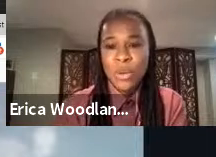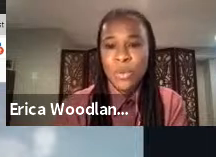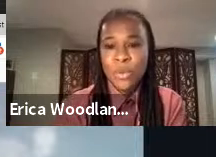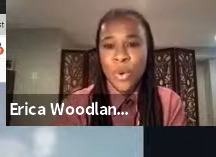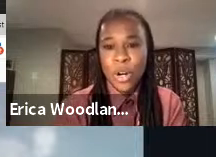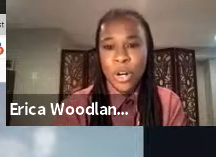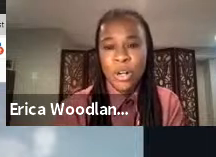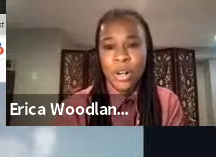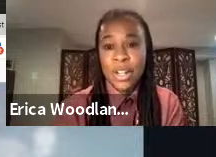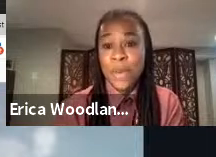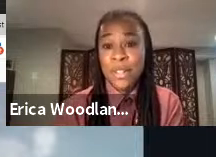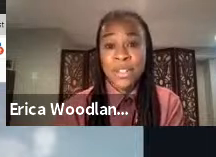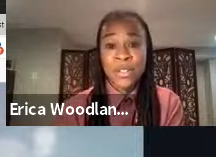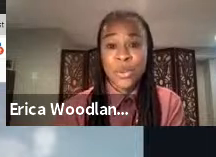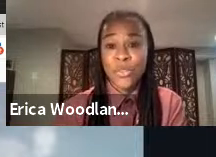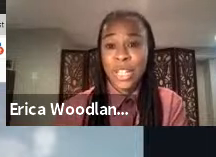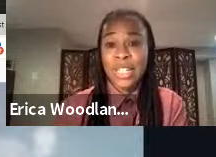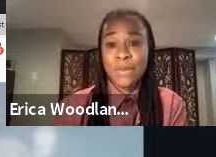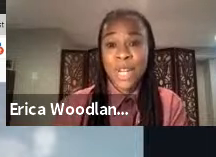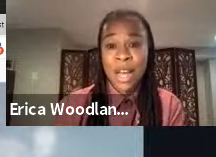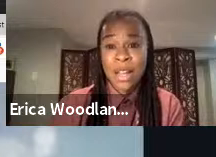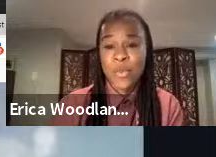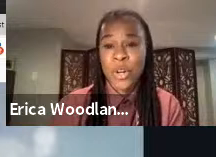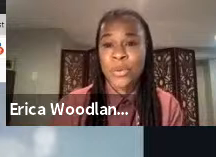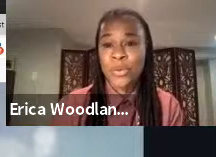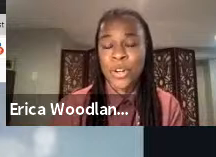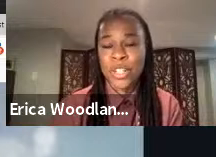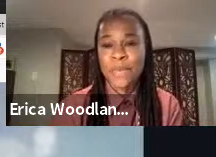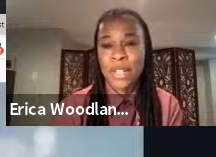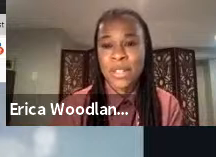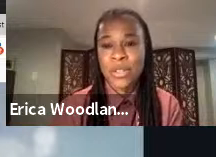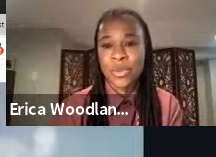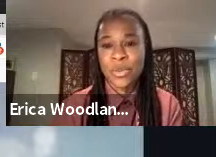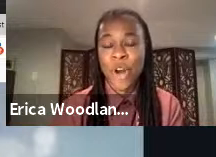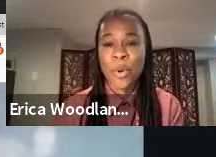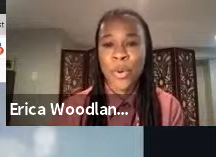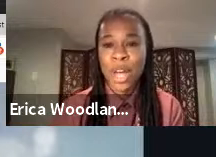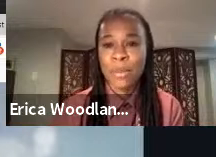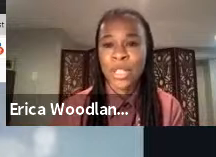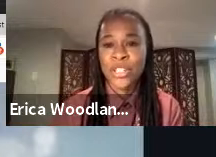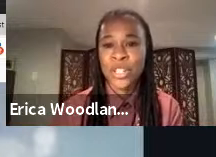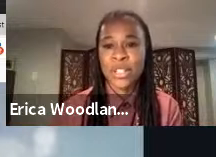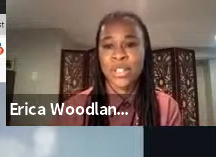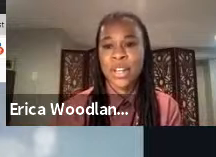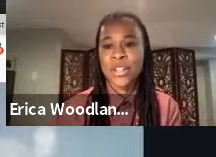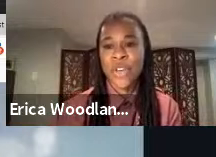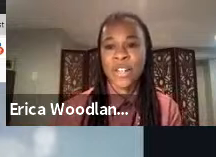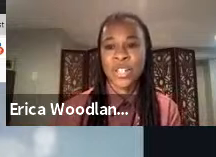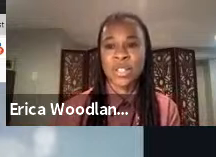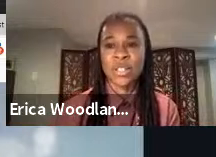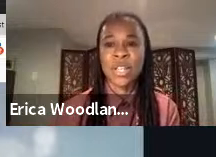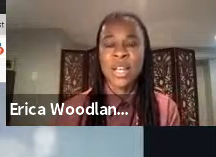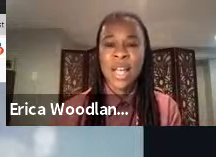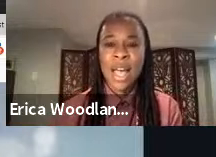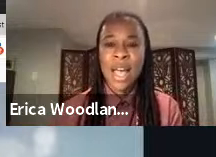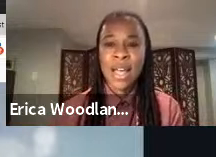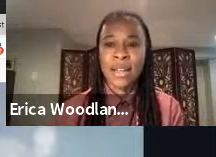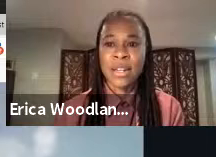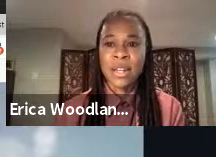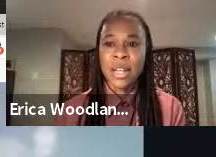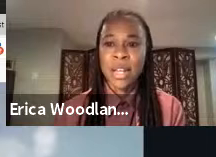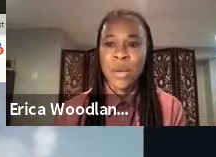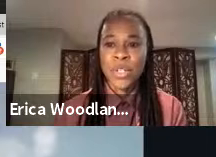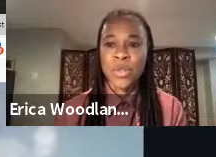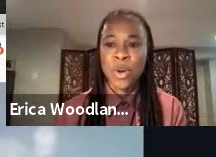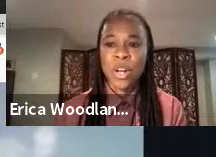class, we were expected to do a really deep dive. We're expected to grapple with abolition as a set of strategies.